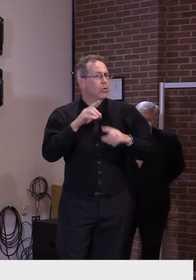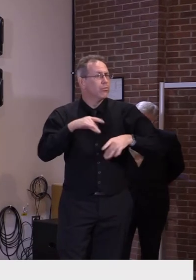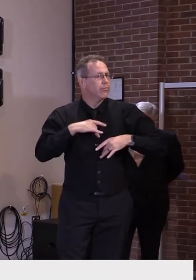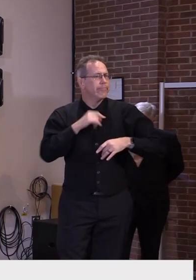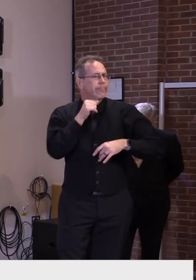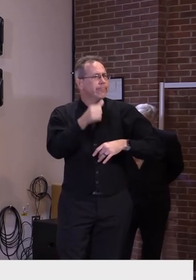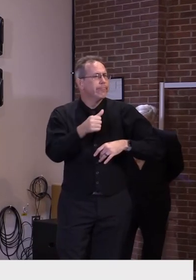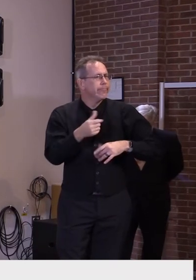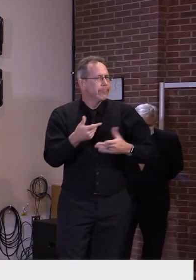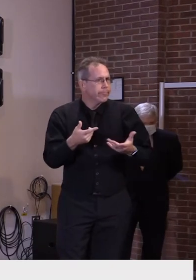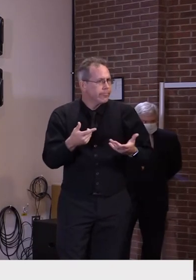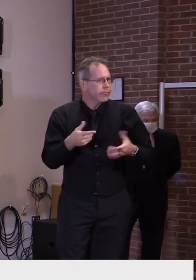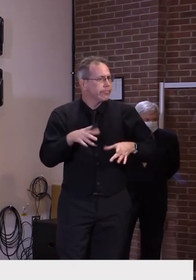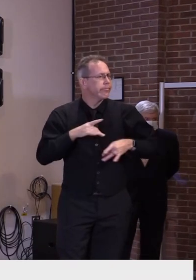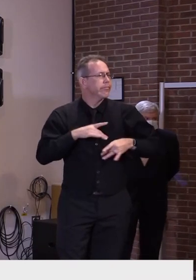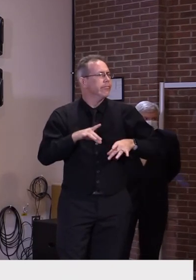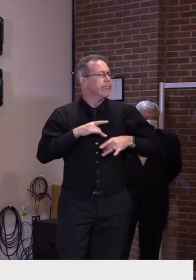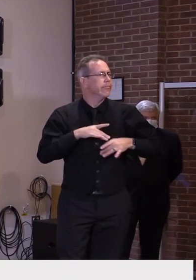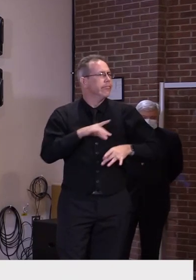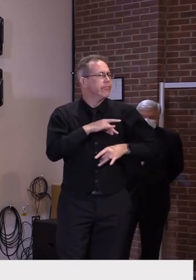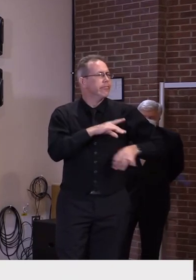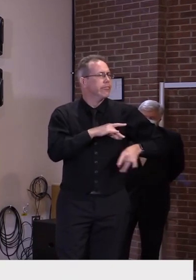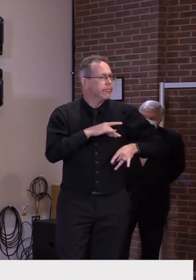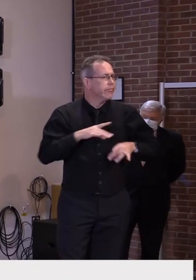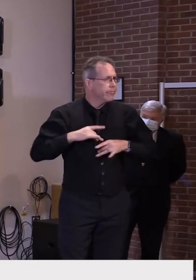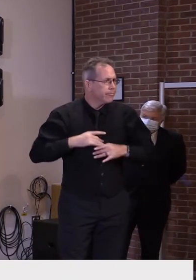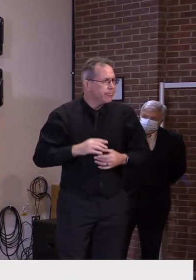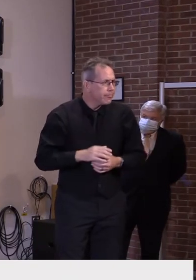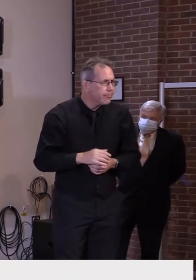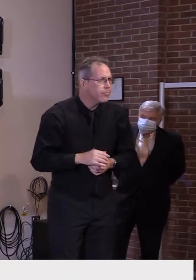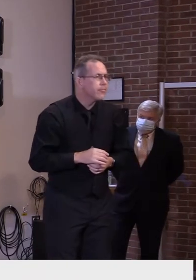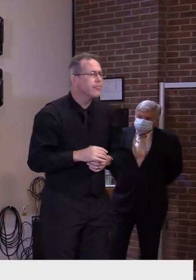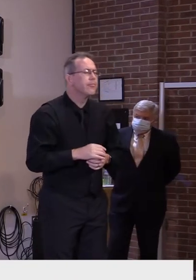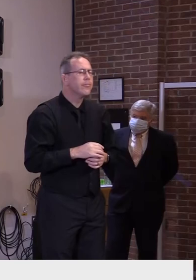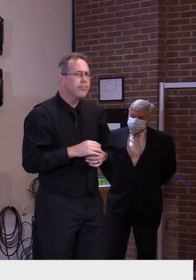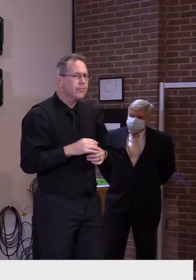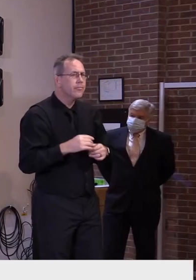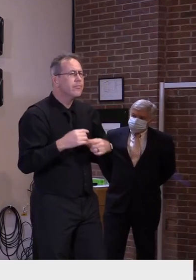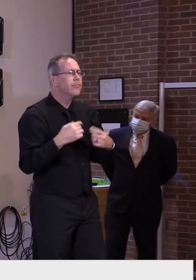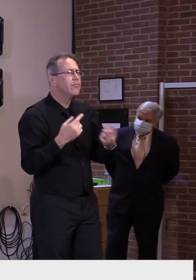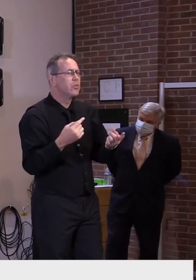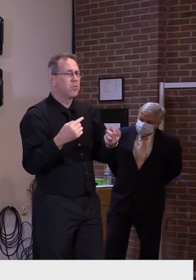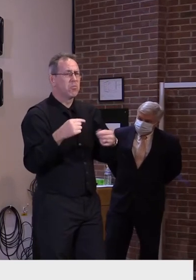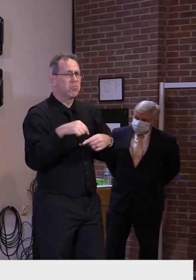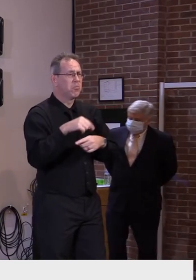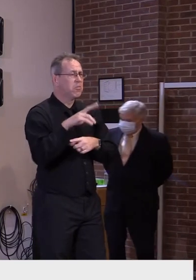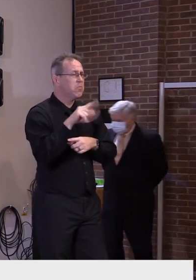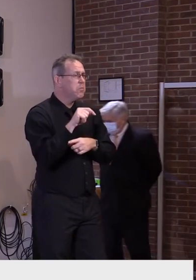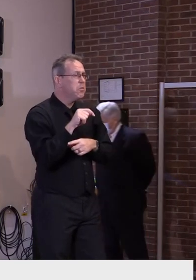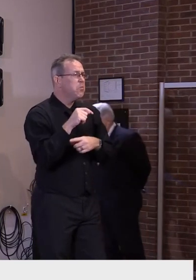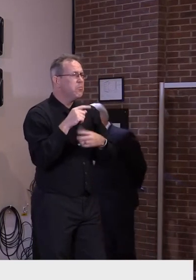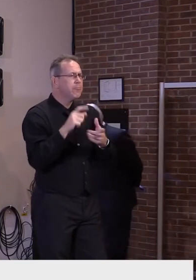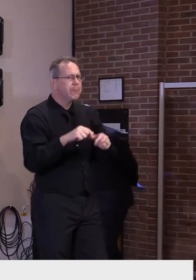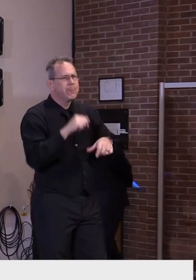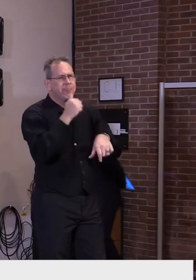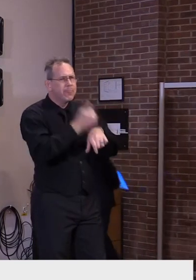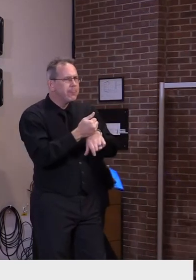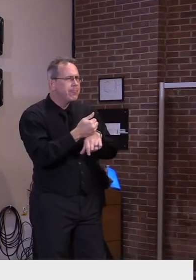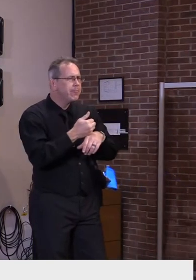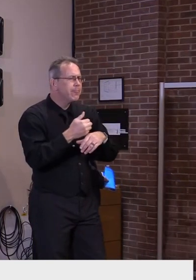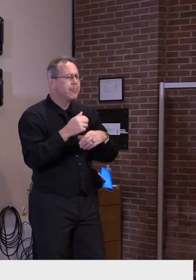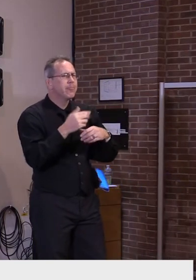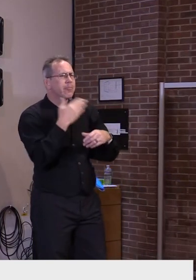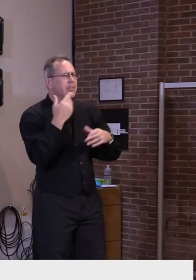for the virus. We also had the most efficient and early vaccine success,